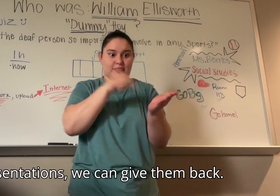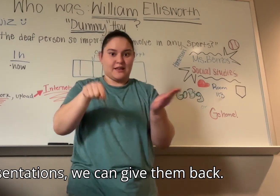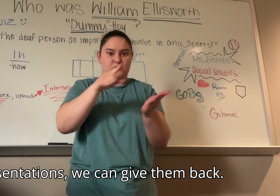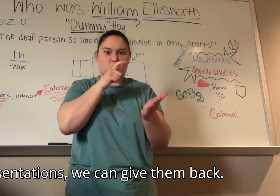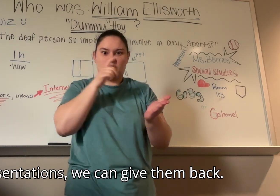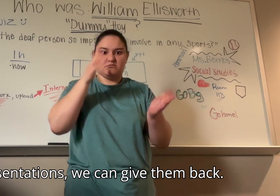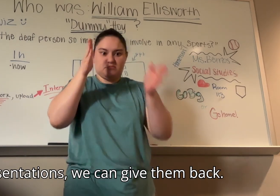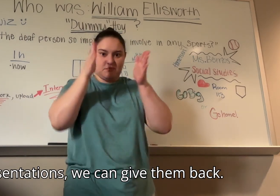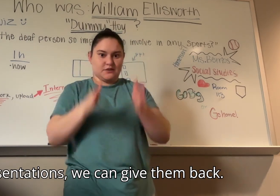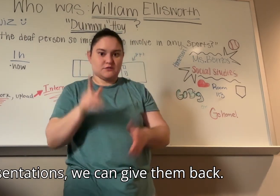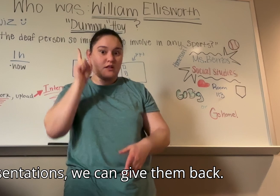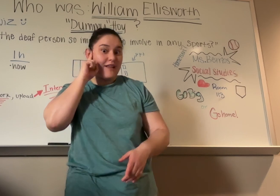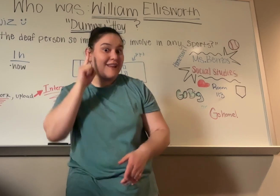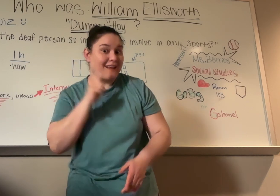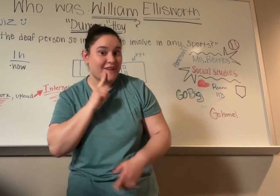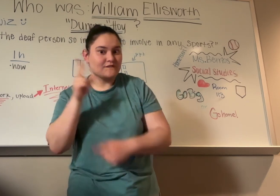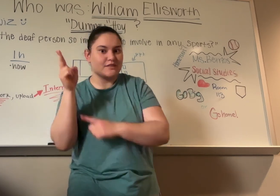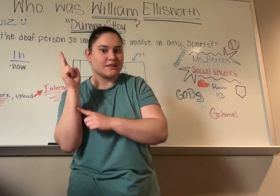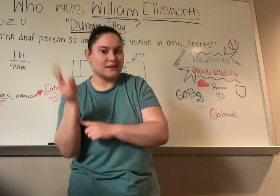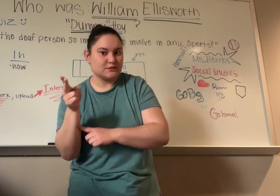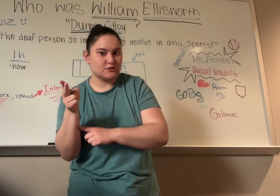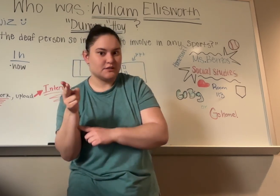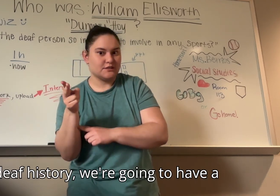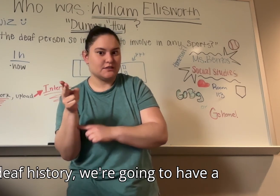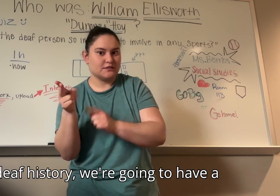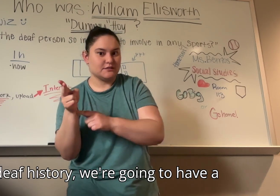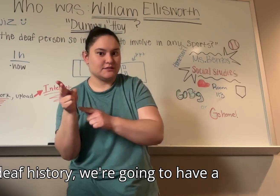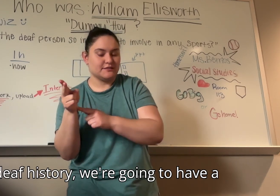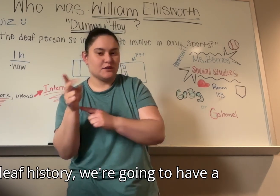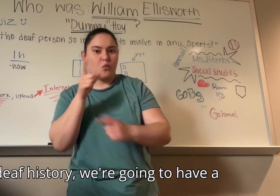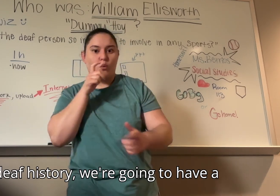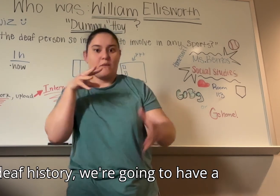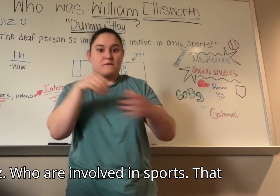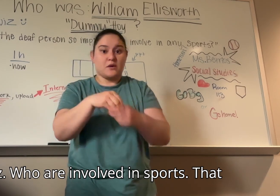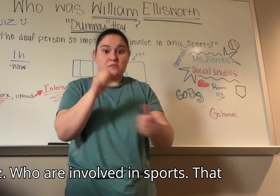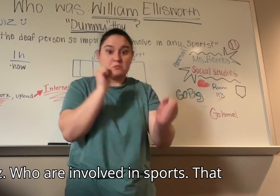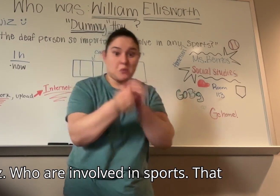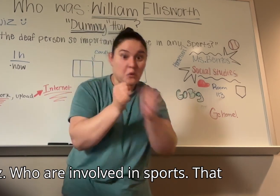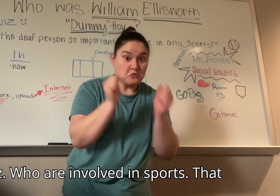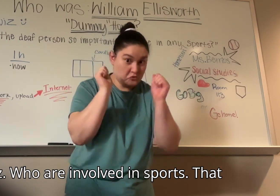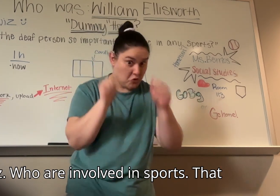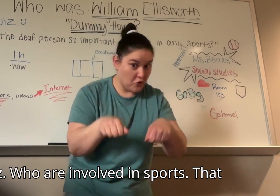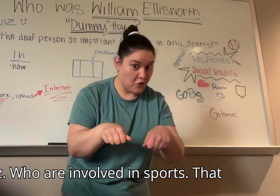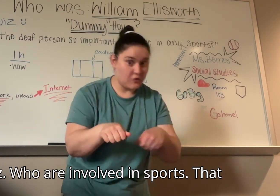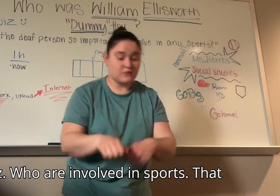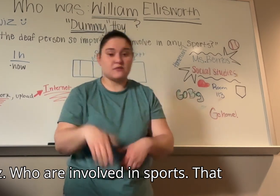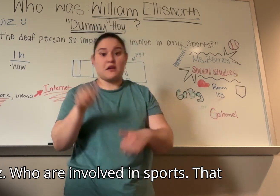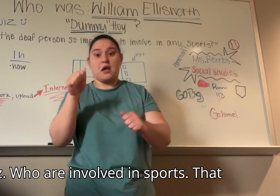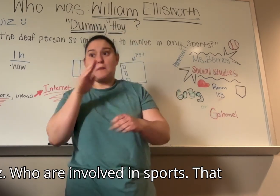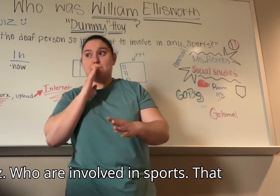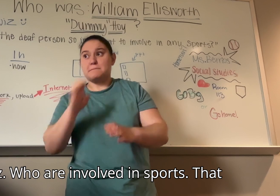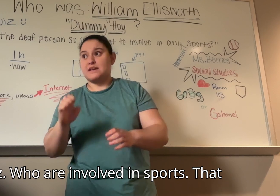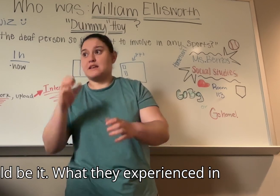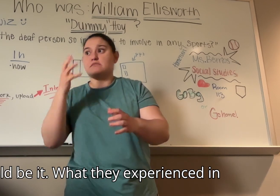presentations, they'll give them back. In deaf history, we're going to have a quiz. Who are involved in sports, that could be